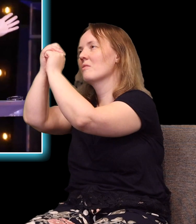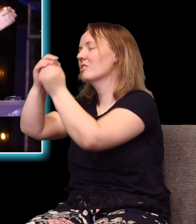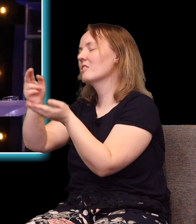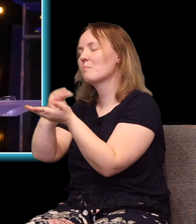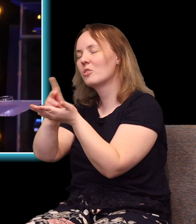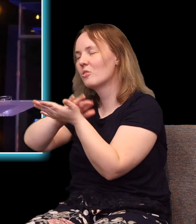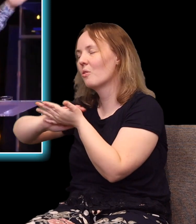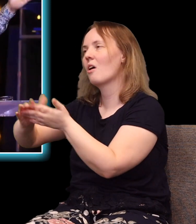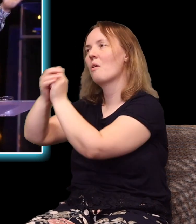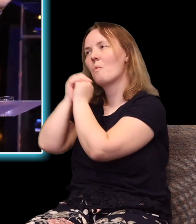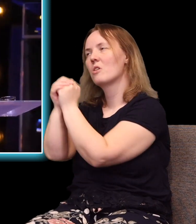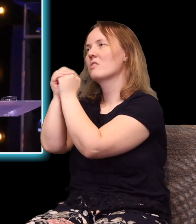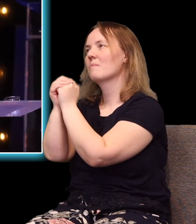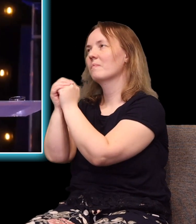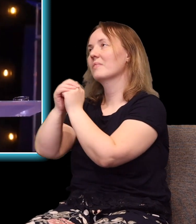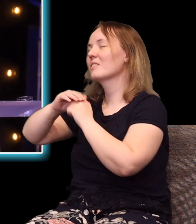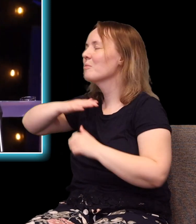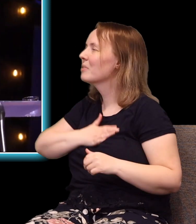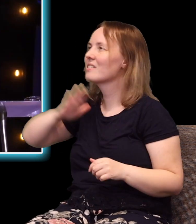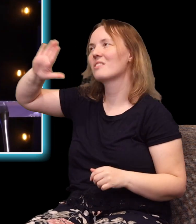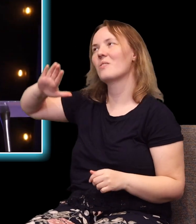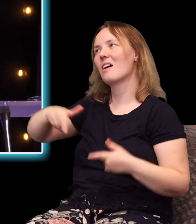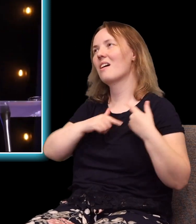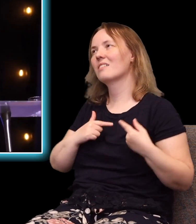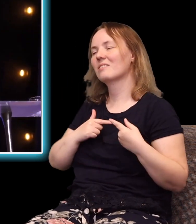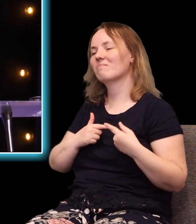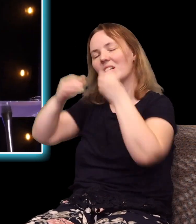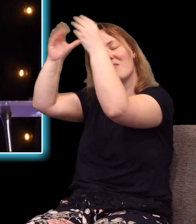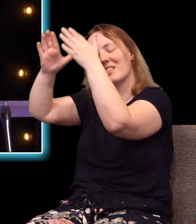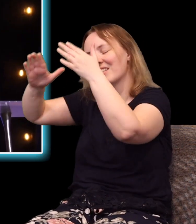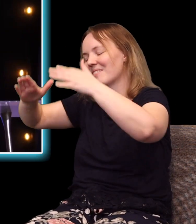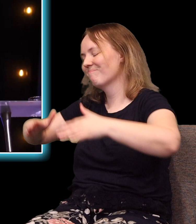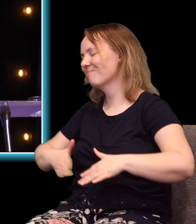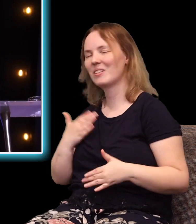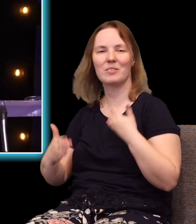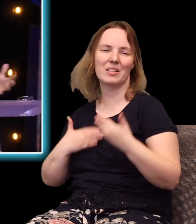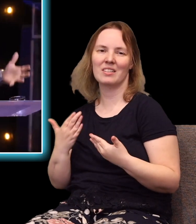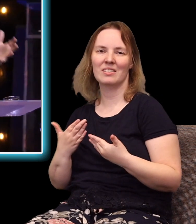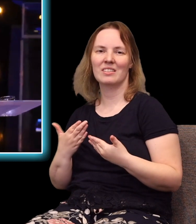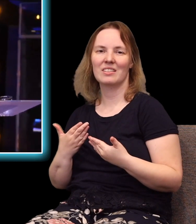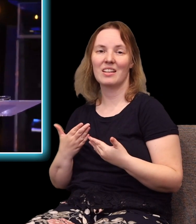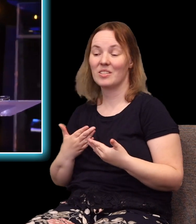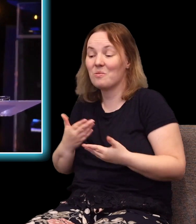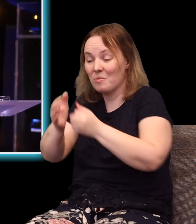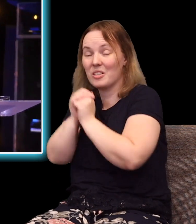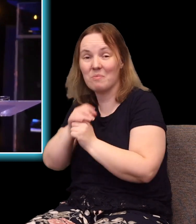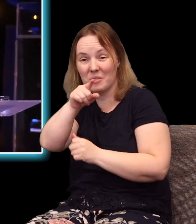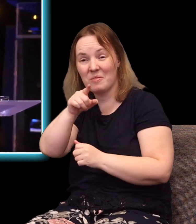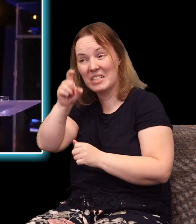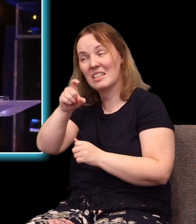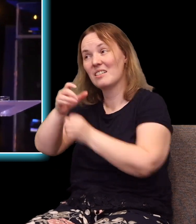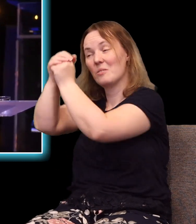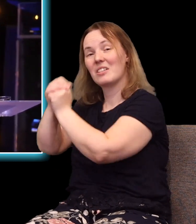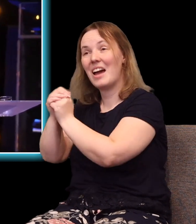in the ointment. It's just pure. That's what pleases your heart. The Father says, oh, that thrills me. Why? Because that's the worship that you need to worship me